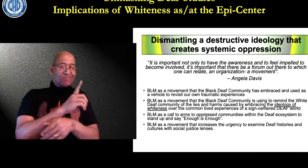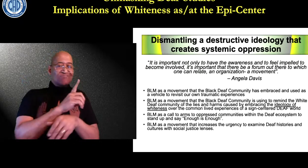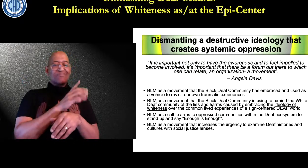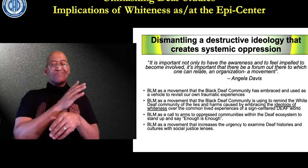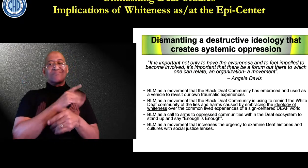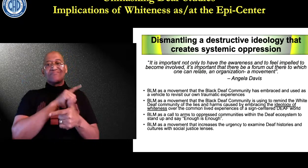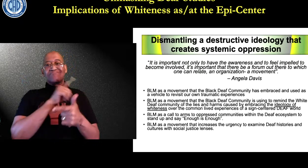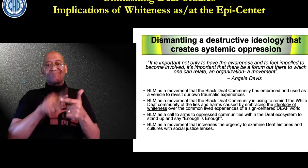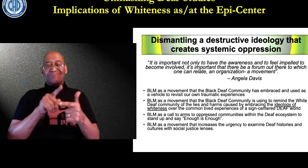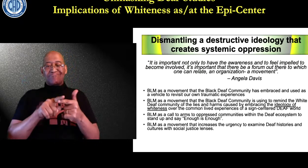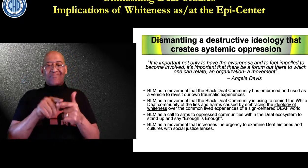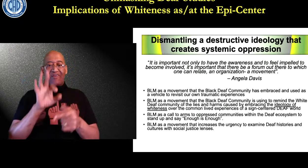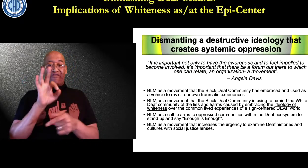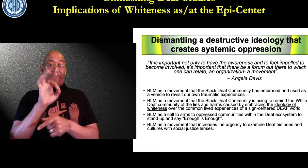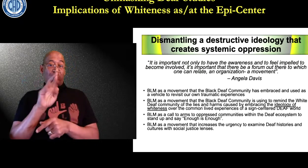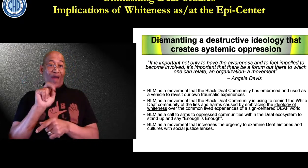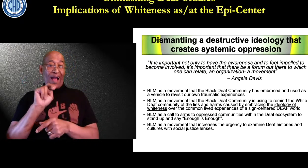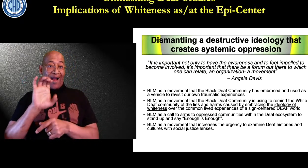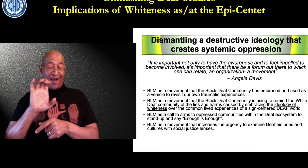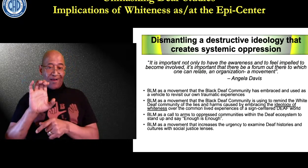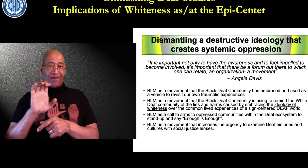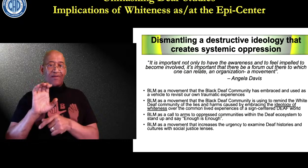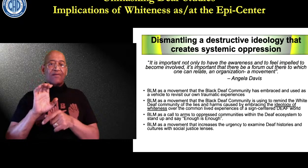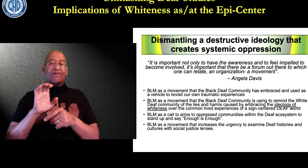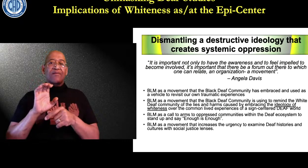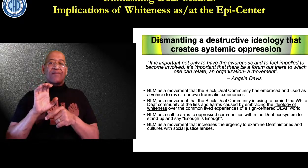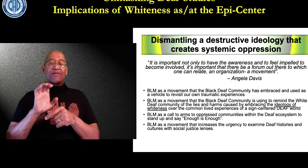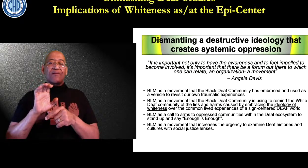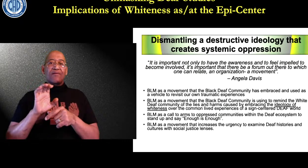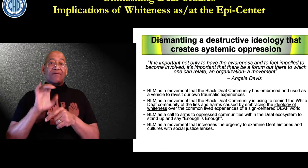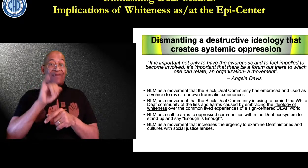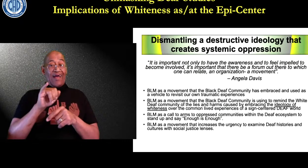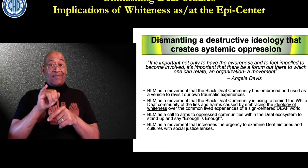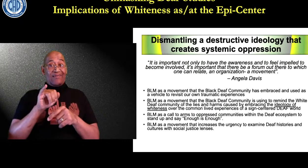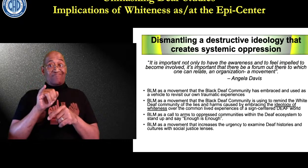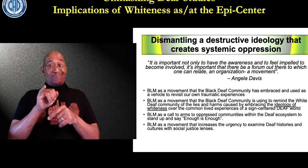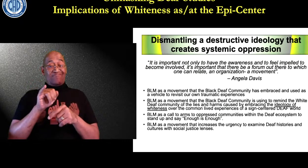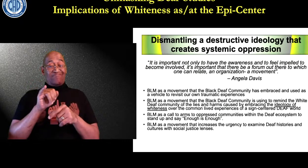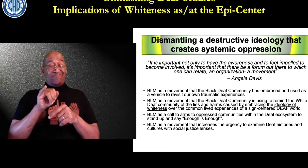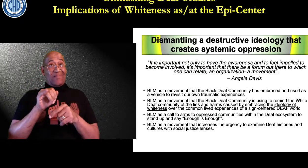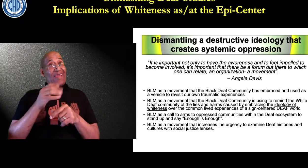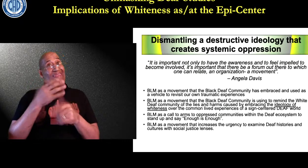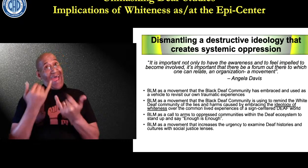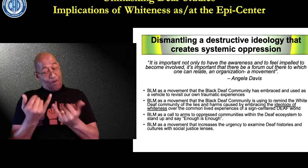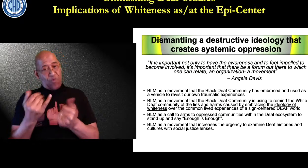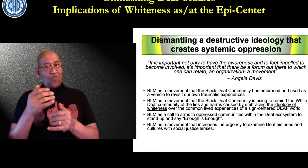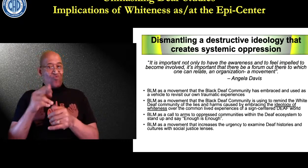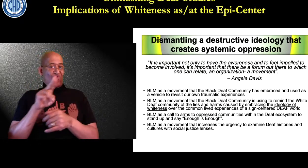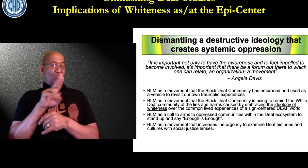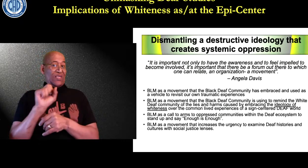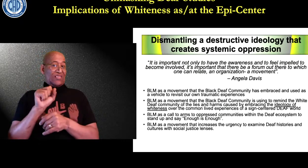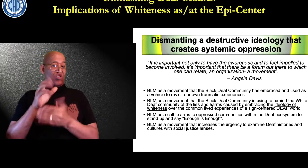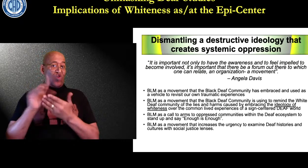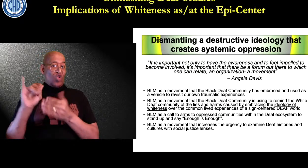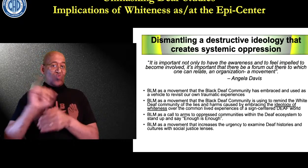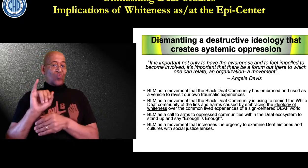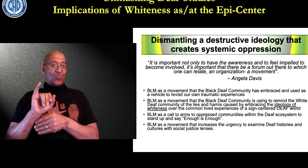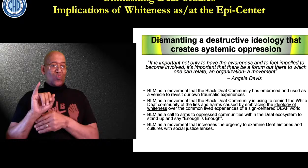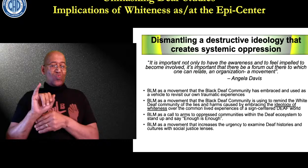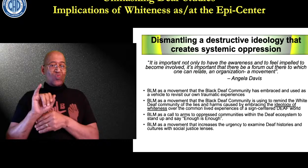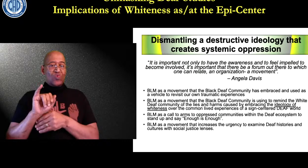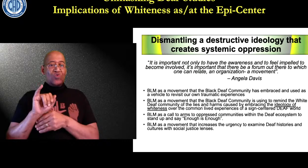on European economy, based on the pound or the franc.